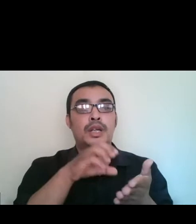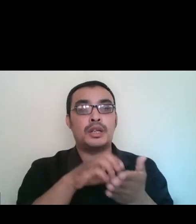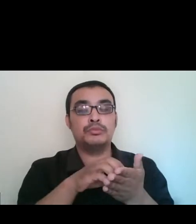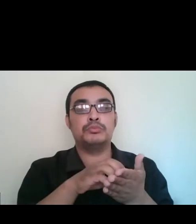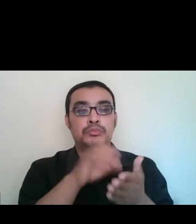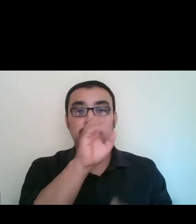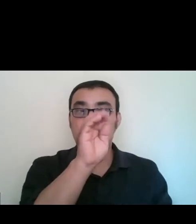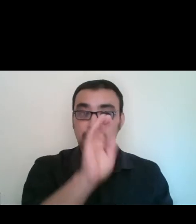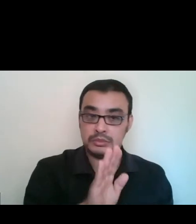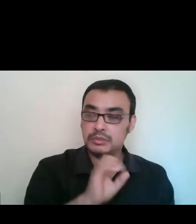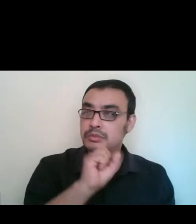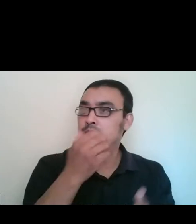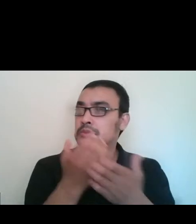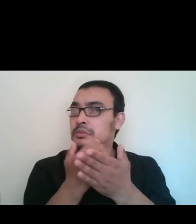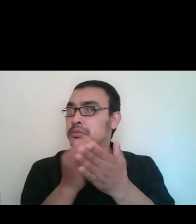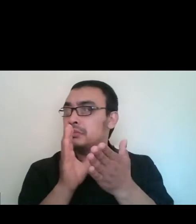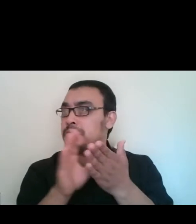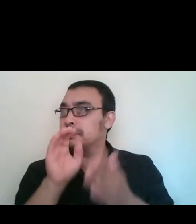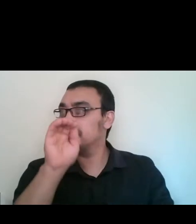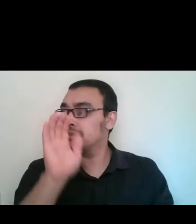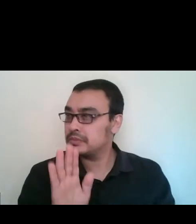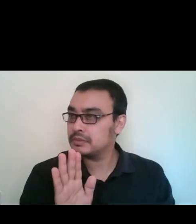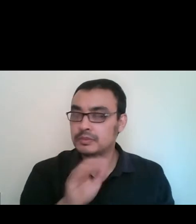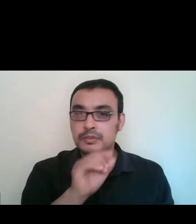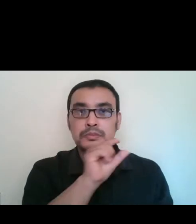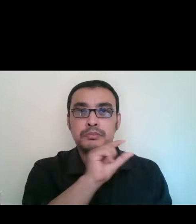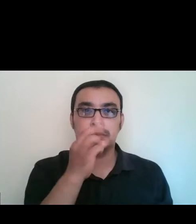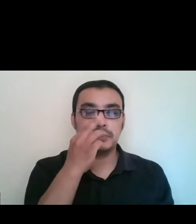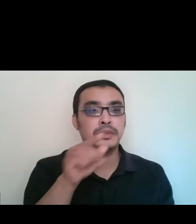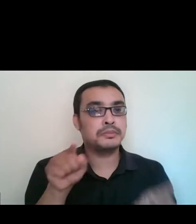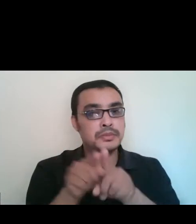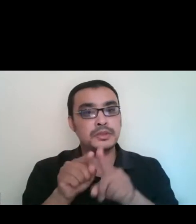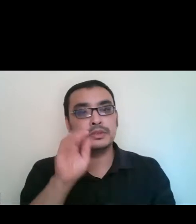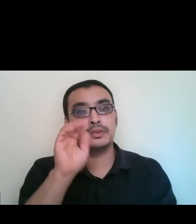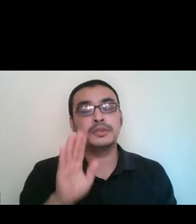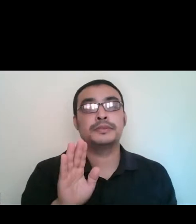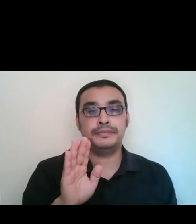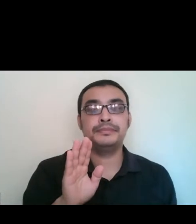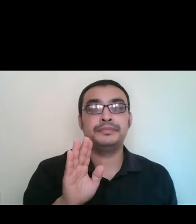within their organizations and on the subject which they are working.